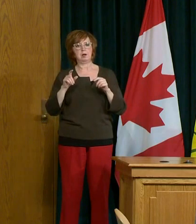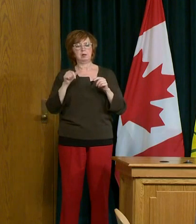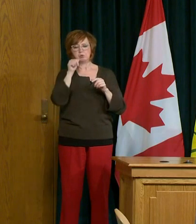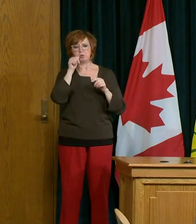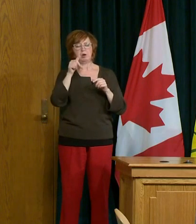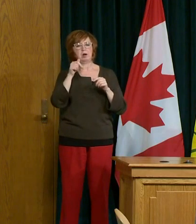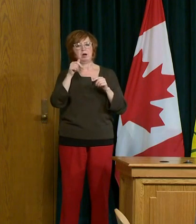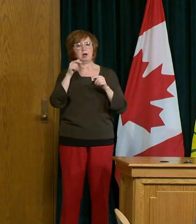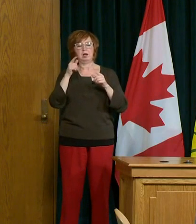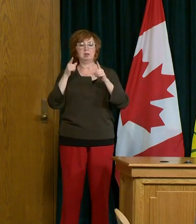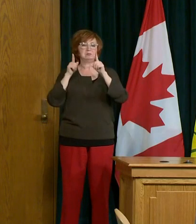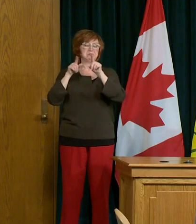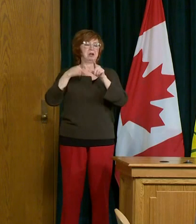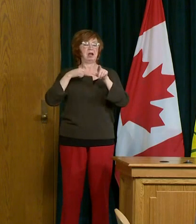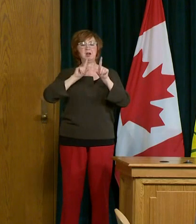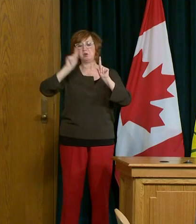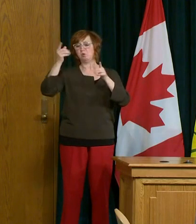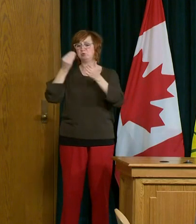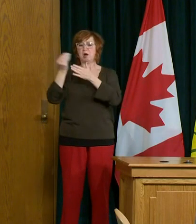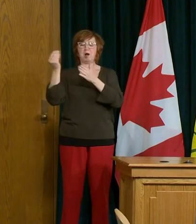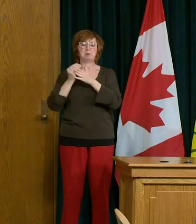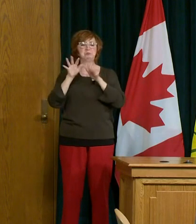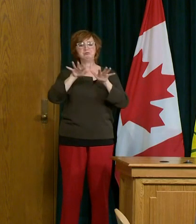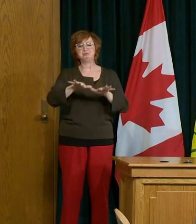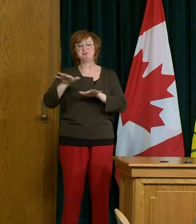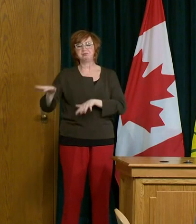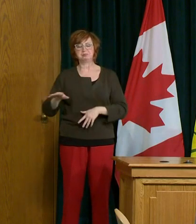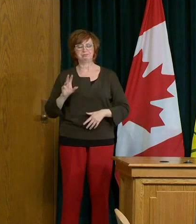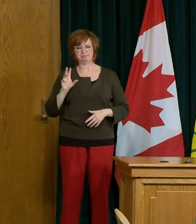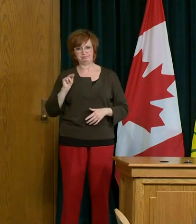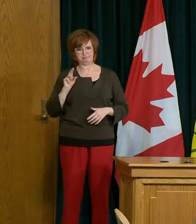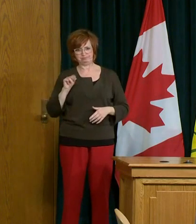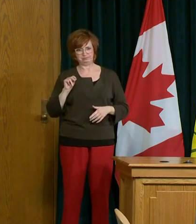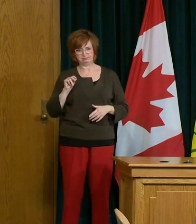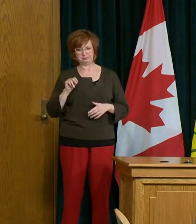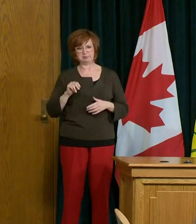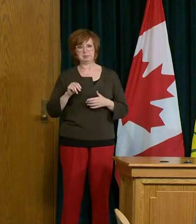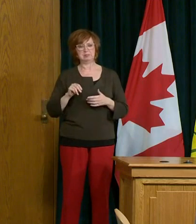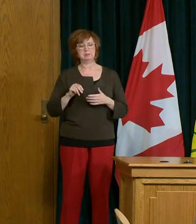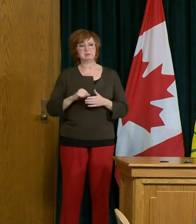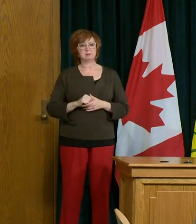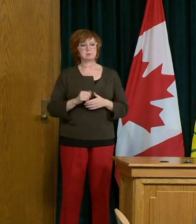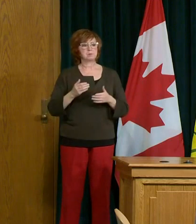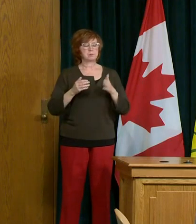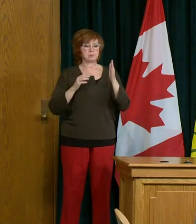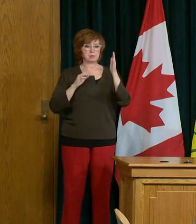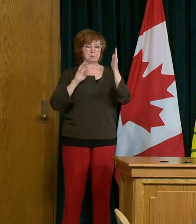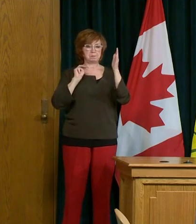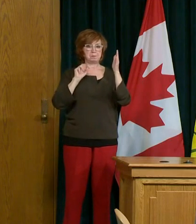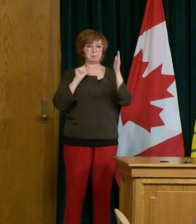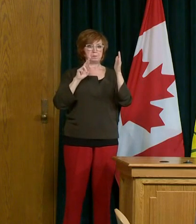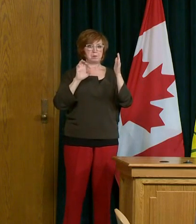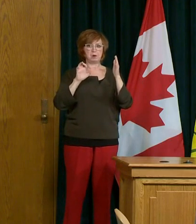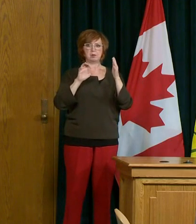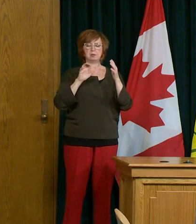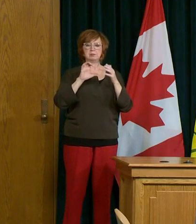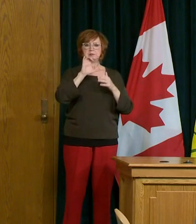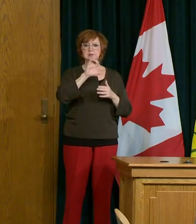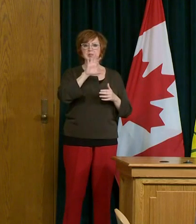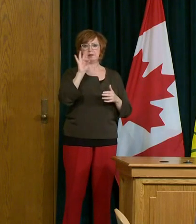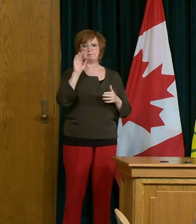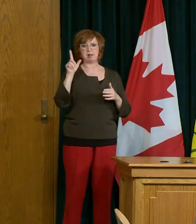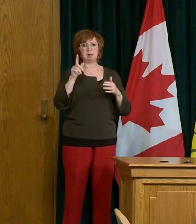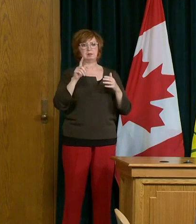Yes, with this 2020 CFL season in jeopardy, the City of Regina could be unable to pay off the